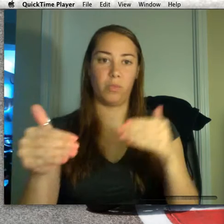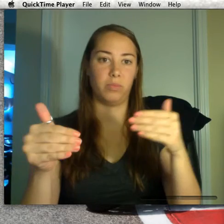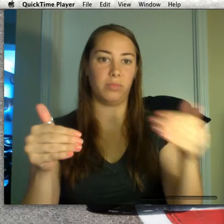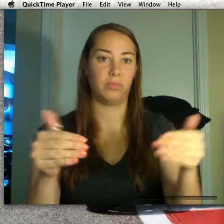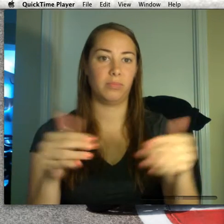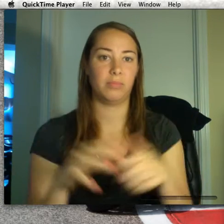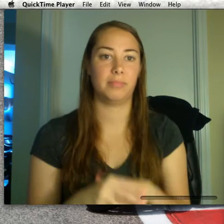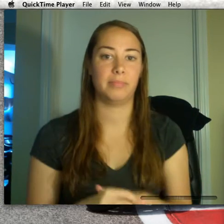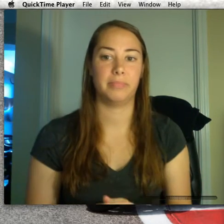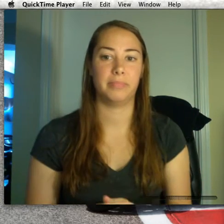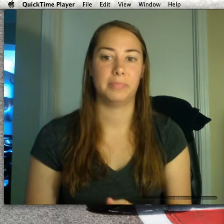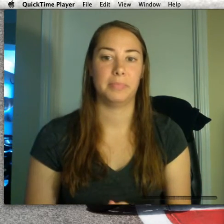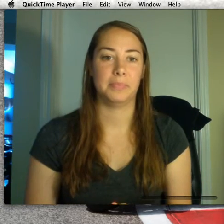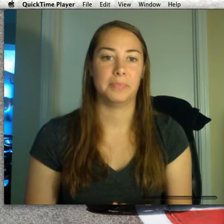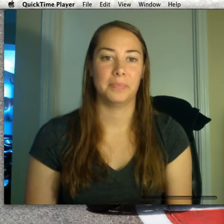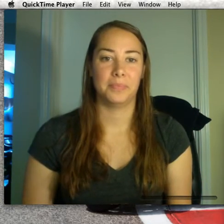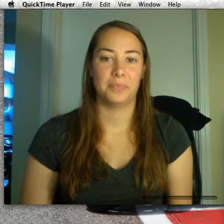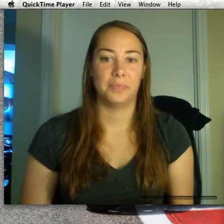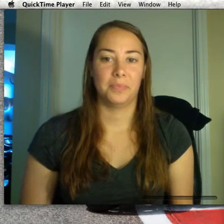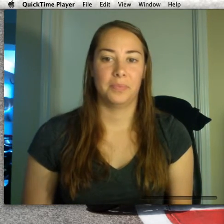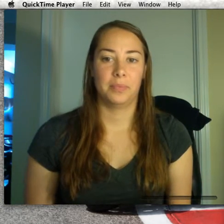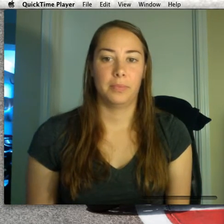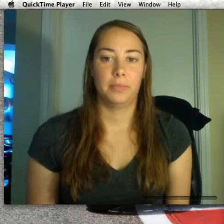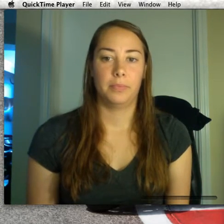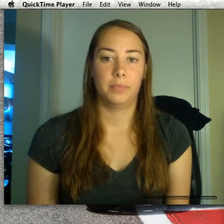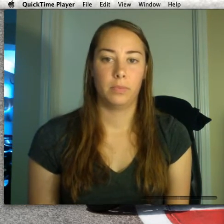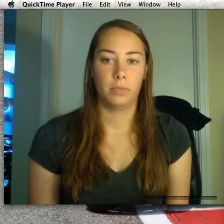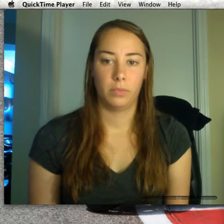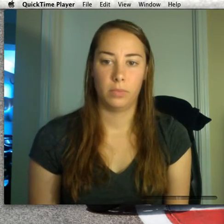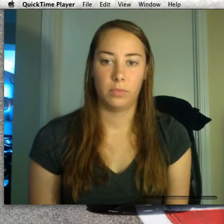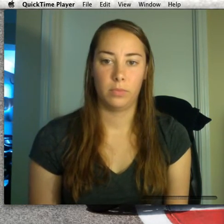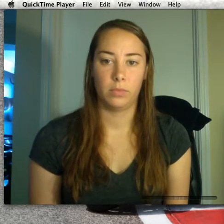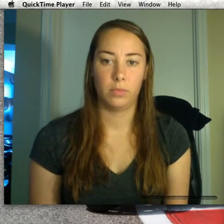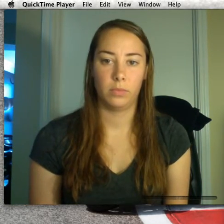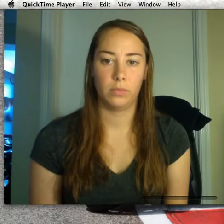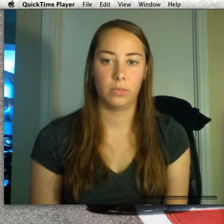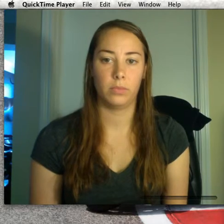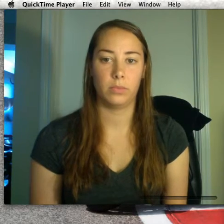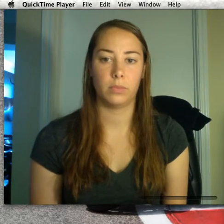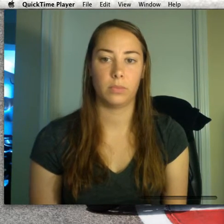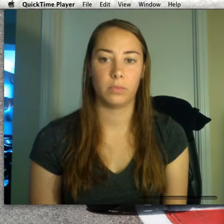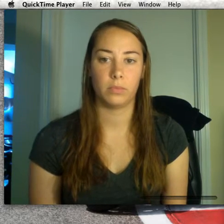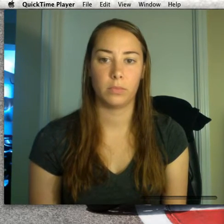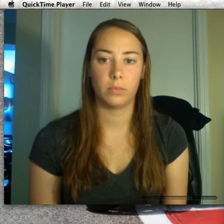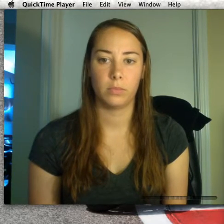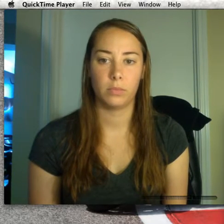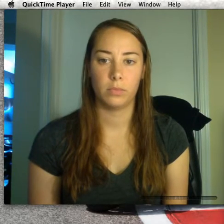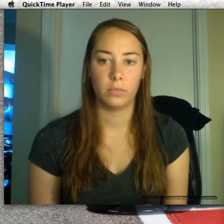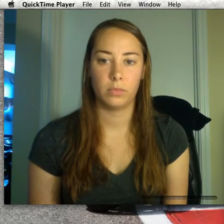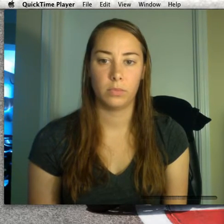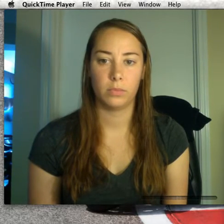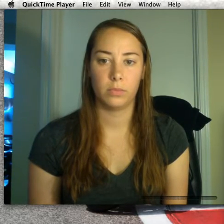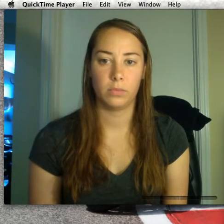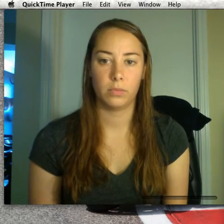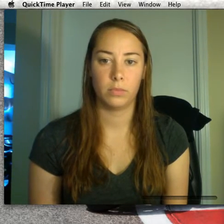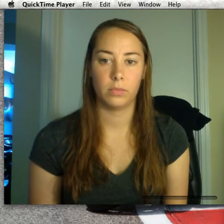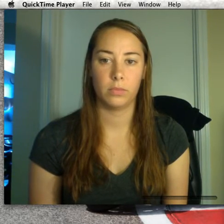saying, give me your tired, your poor, your humble masses, who yearn to breathe